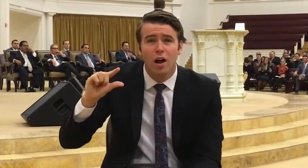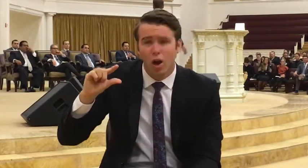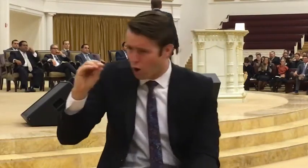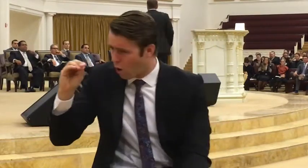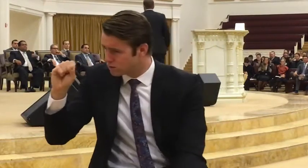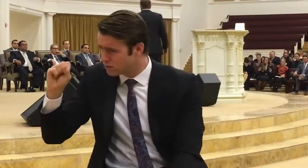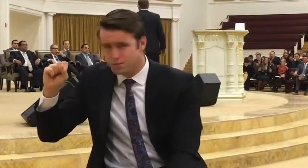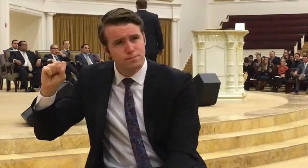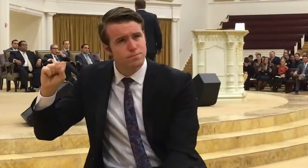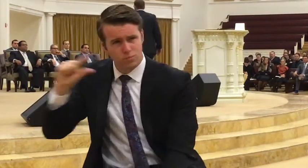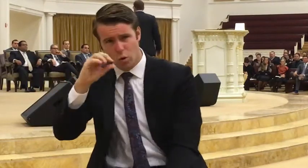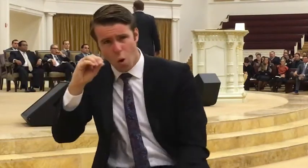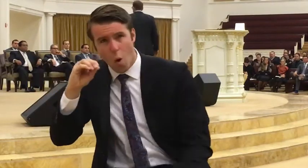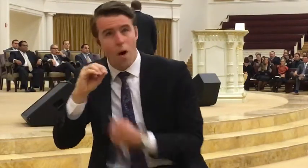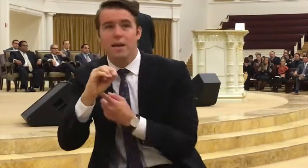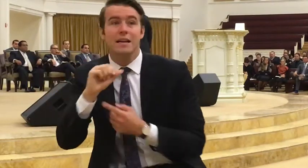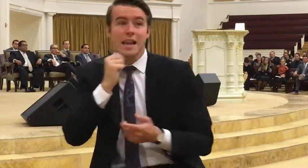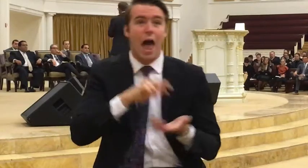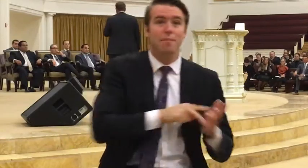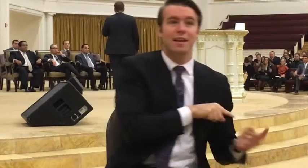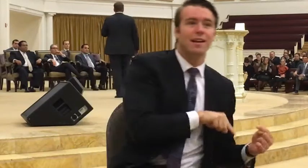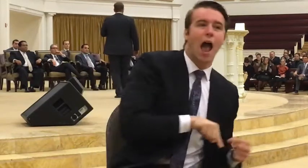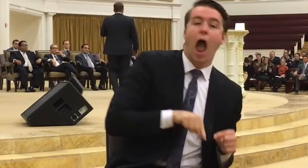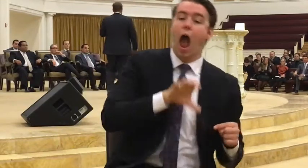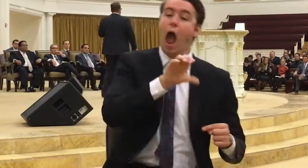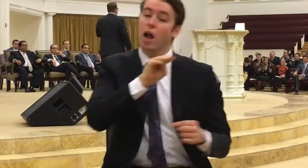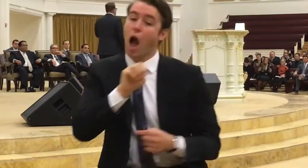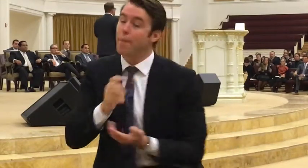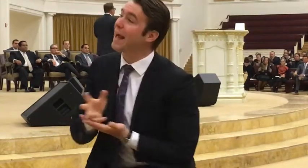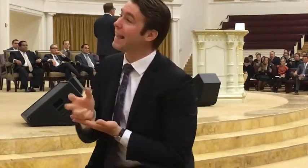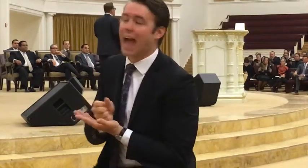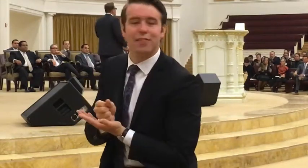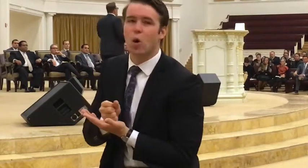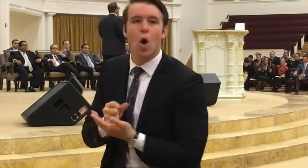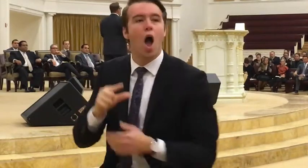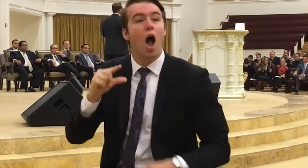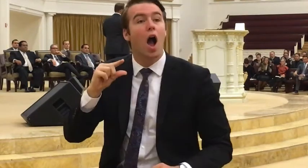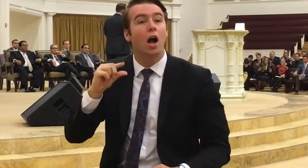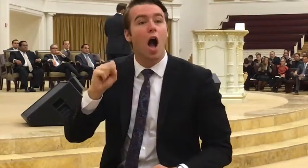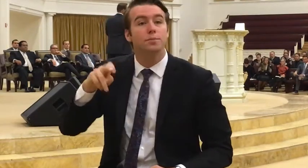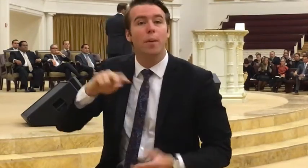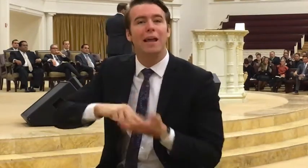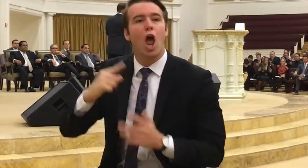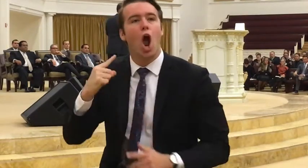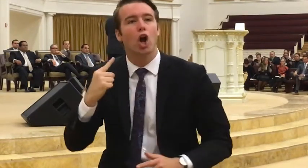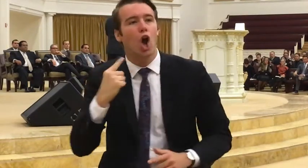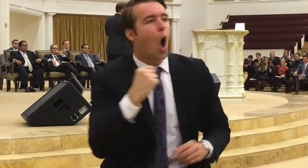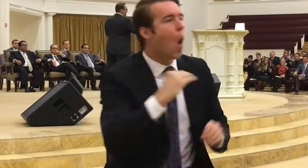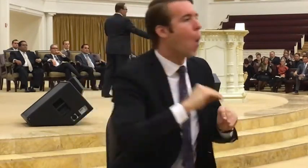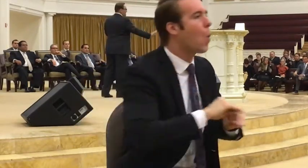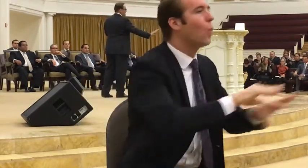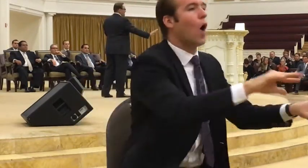Gospel ain't just coming together. Gospel's got go in it.